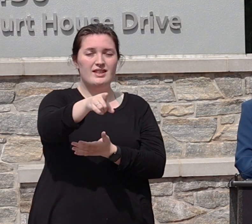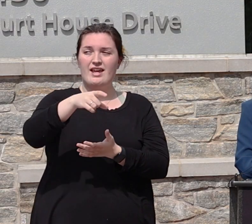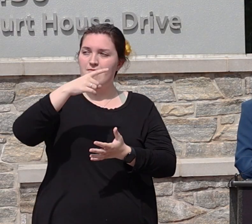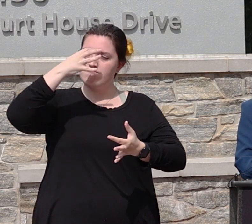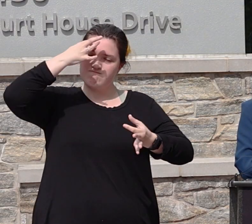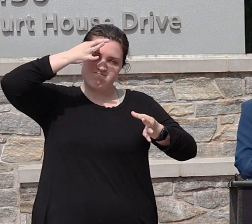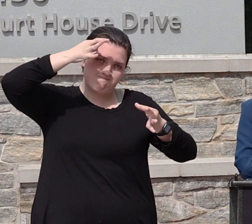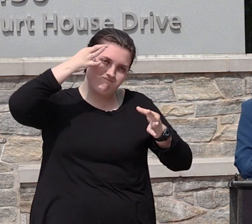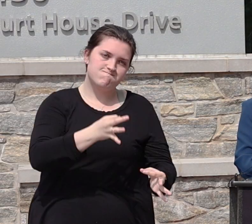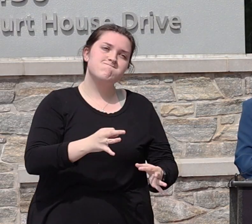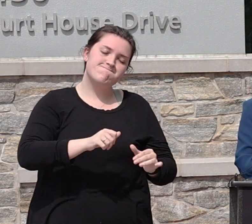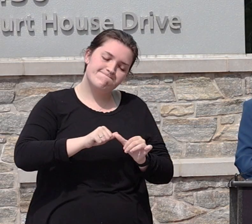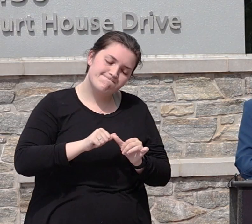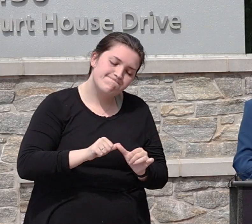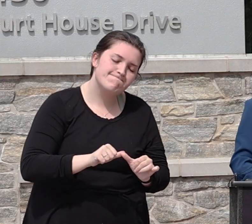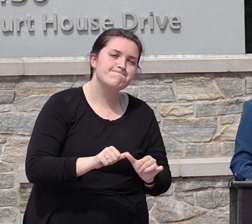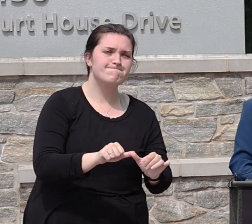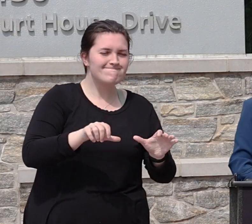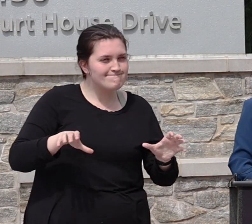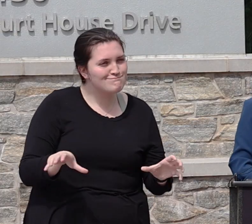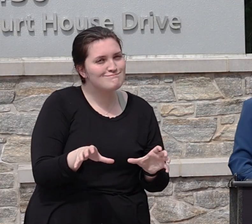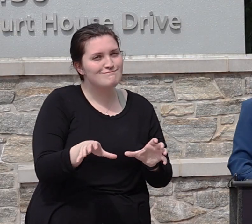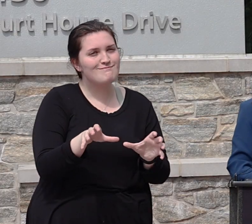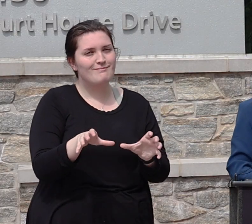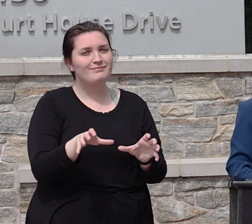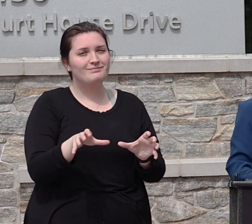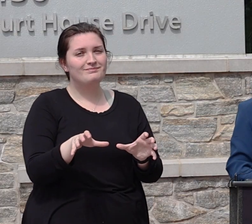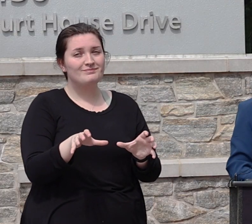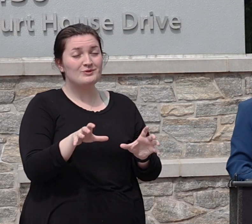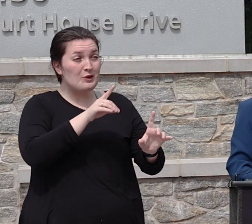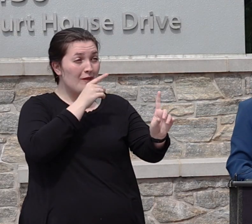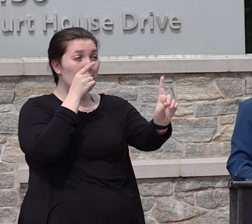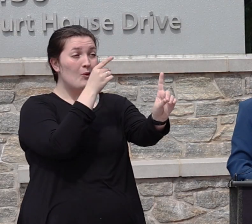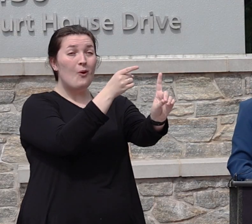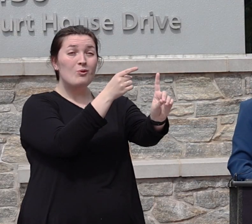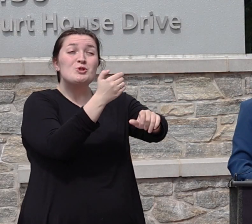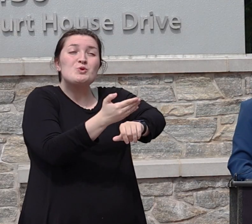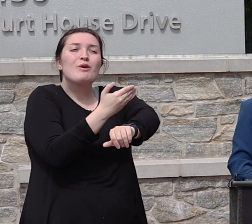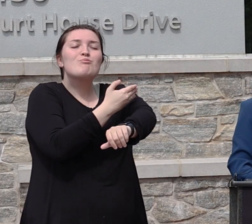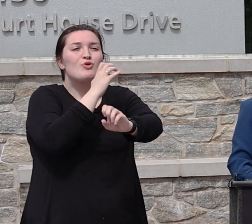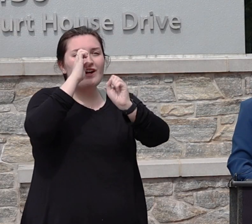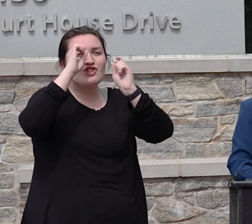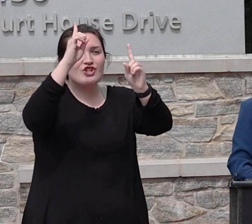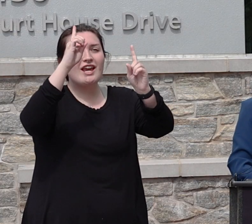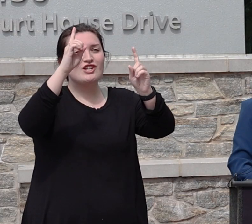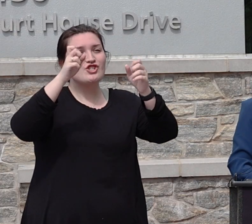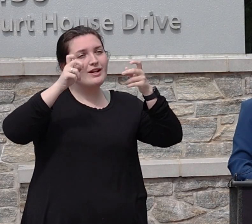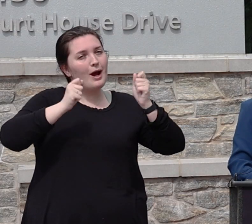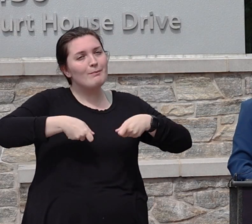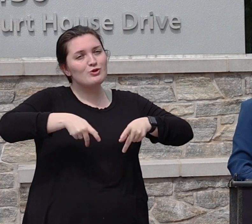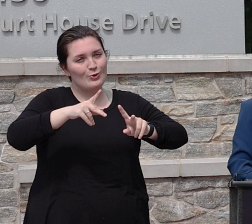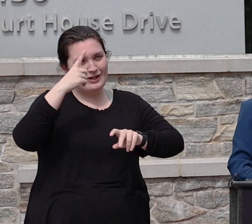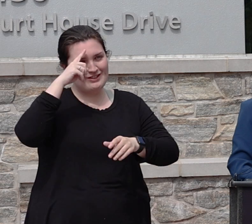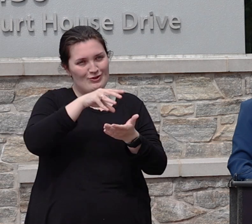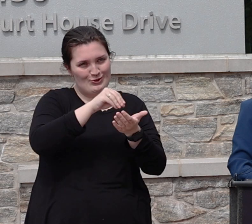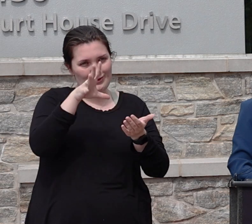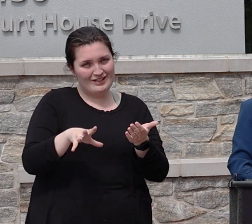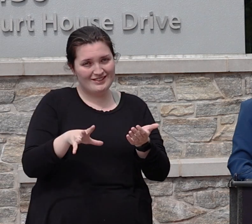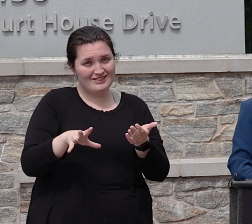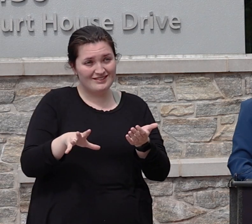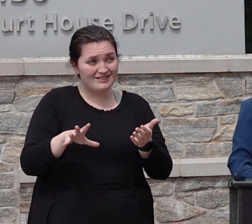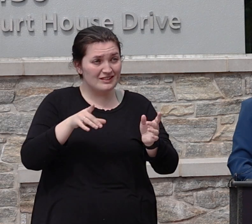mission, the mission to improve education outcomes for students. That's what it's all